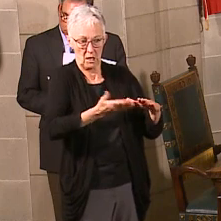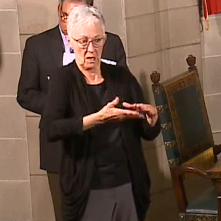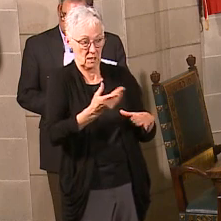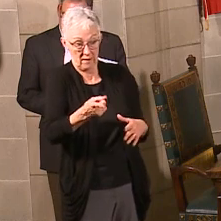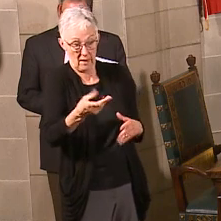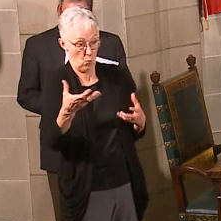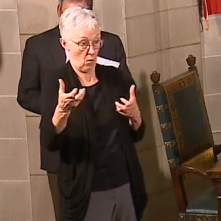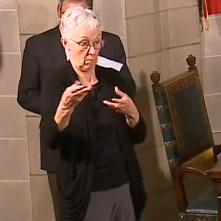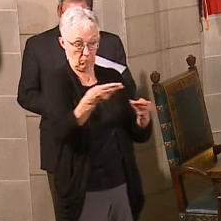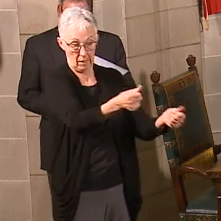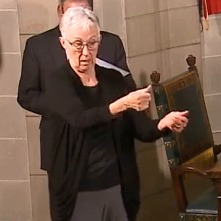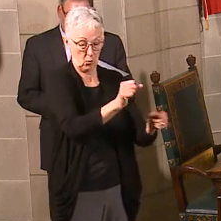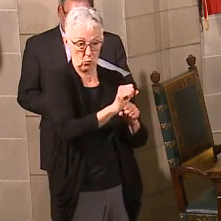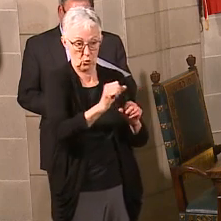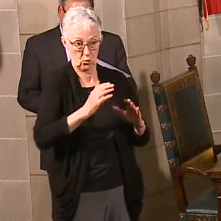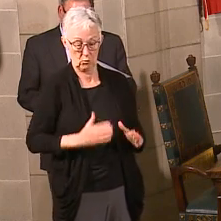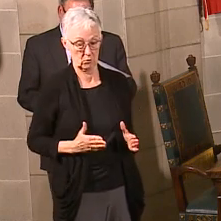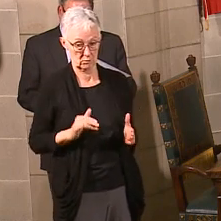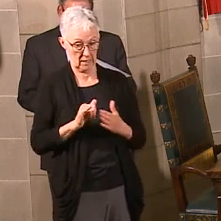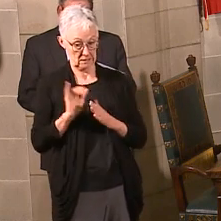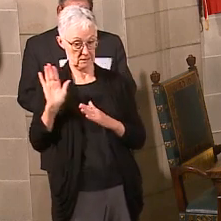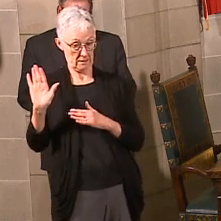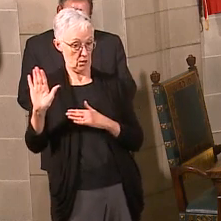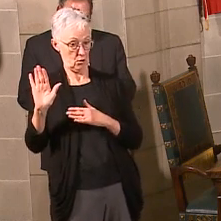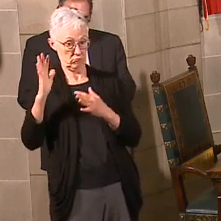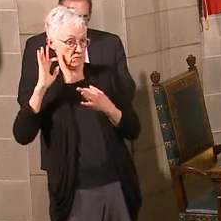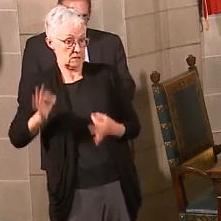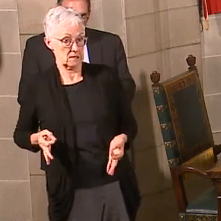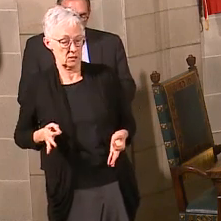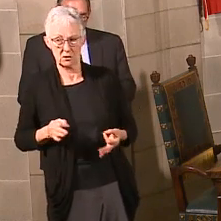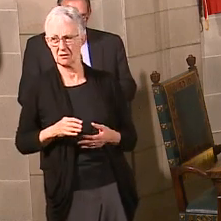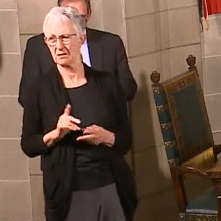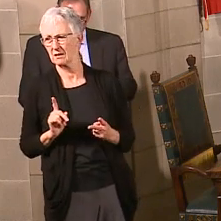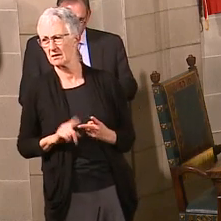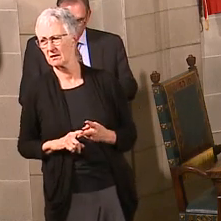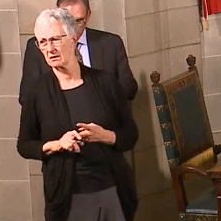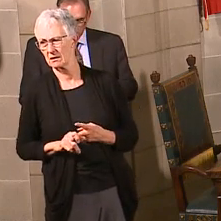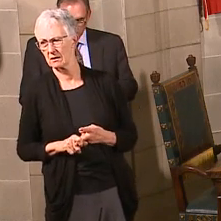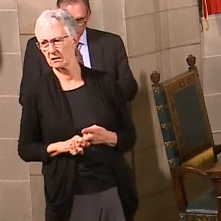financial incentives, then, you know, that's obviously their business to be able to do that. And what was the second